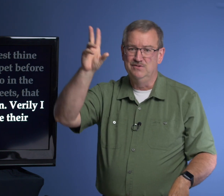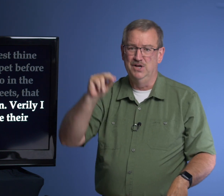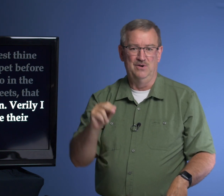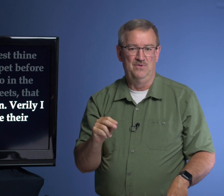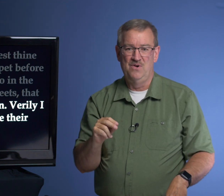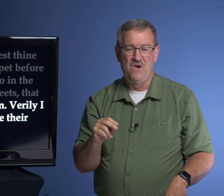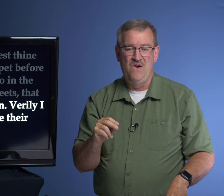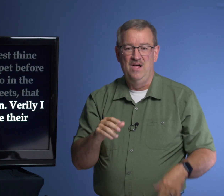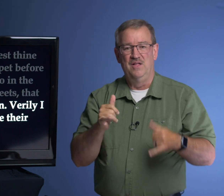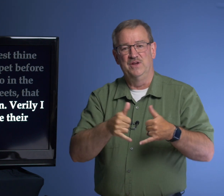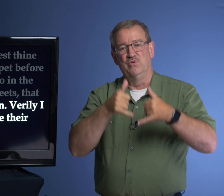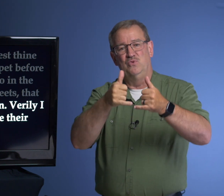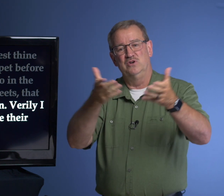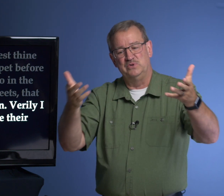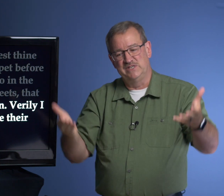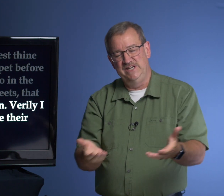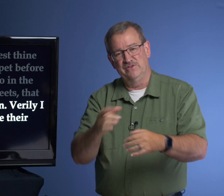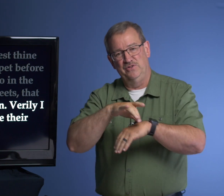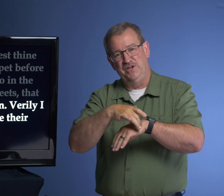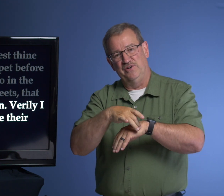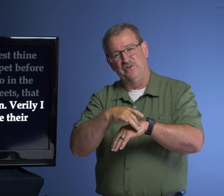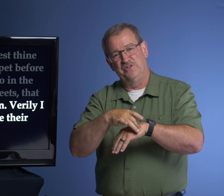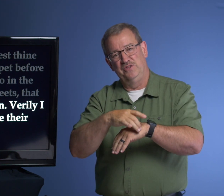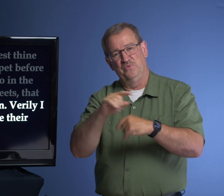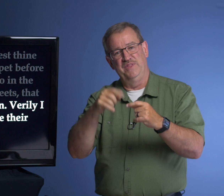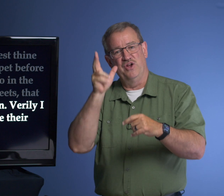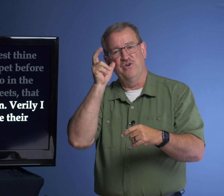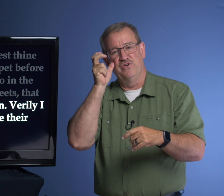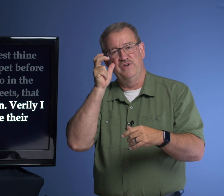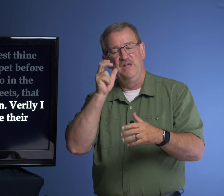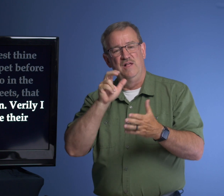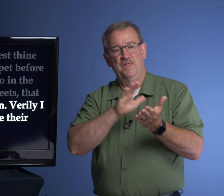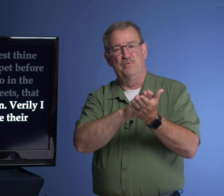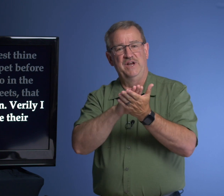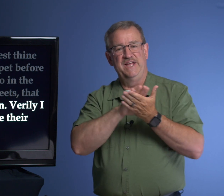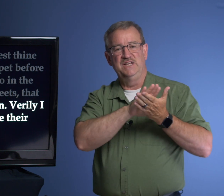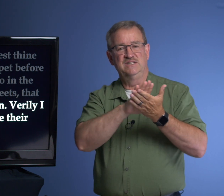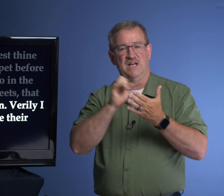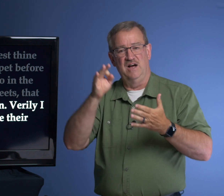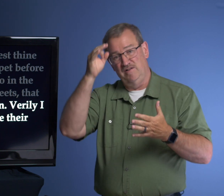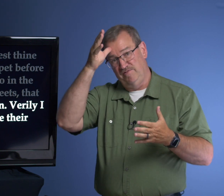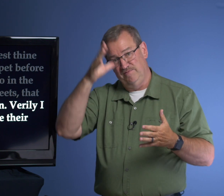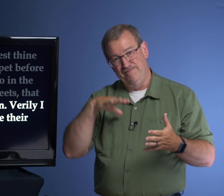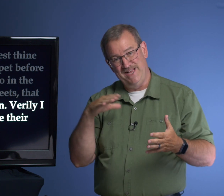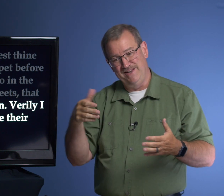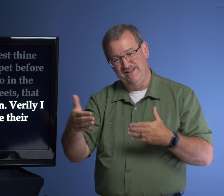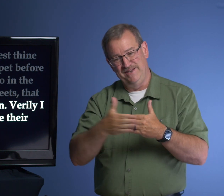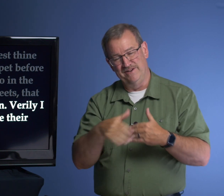No. Their reward was here on the earth when they heard the praise of men near